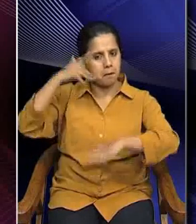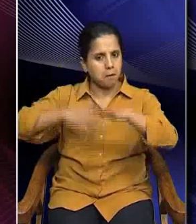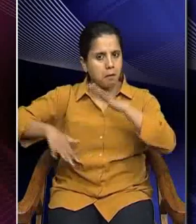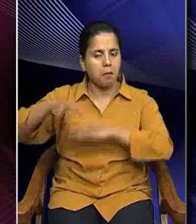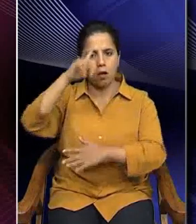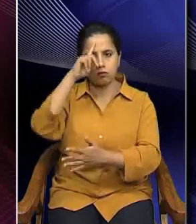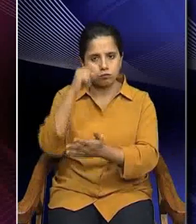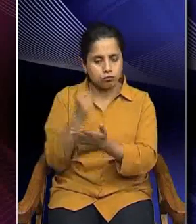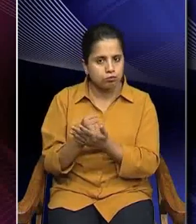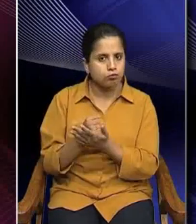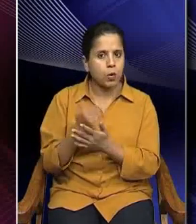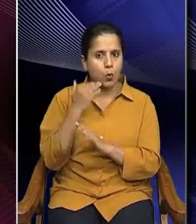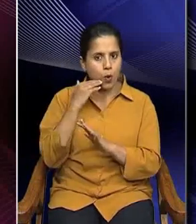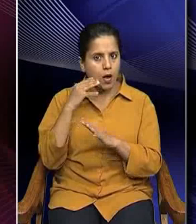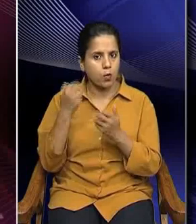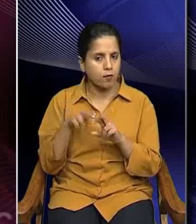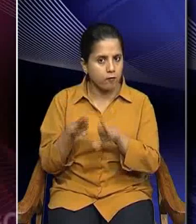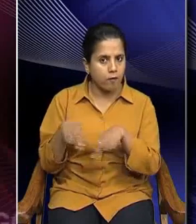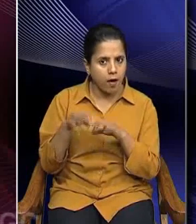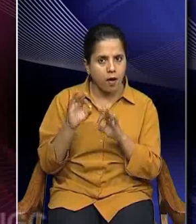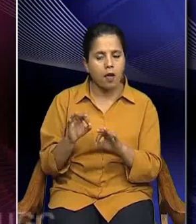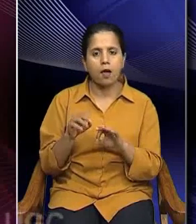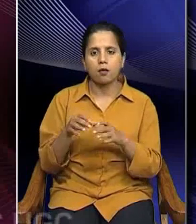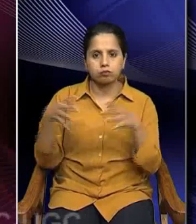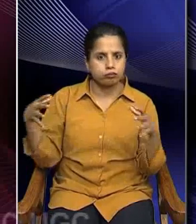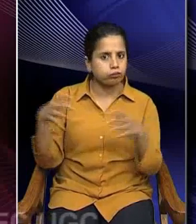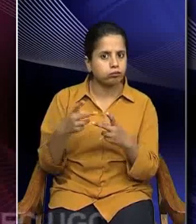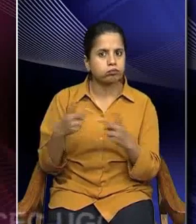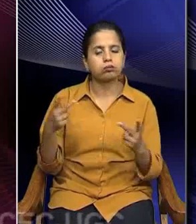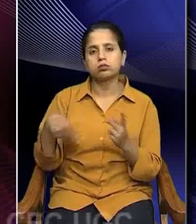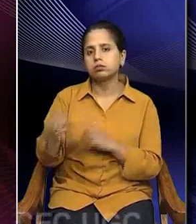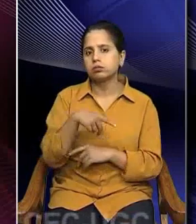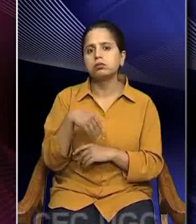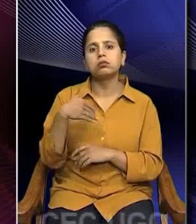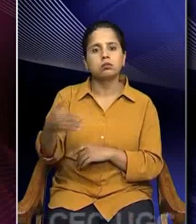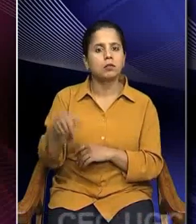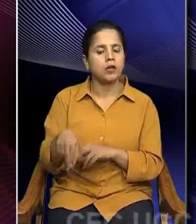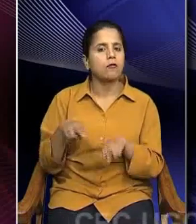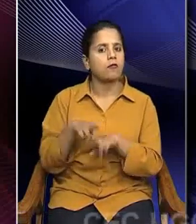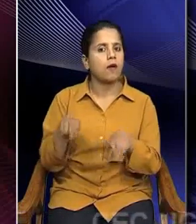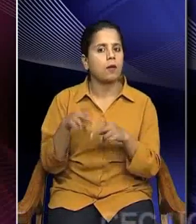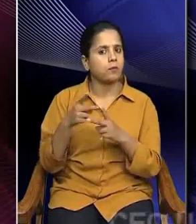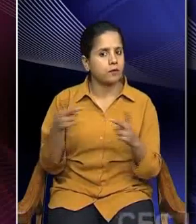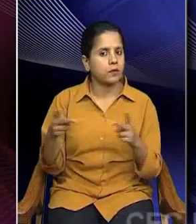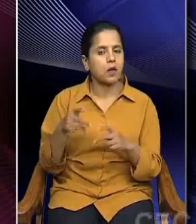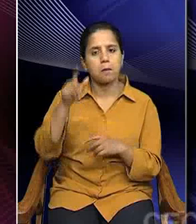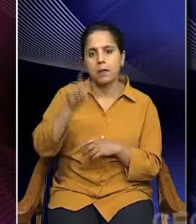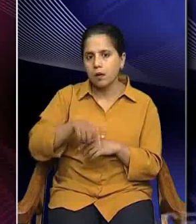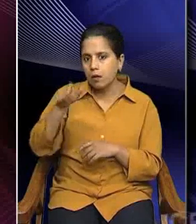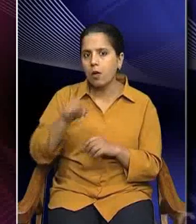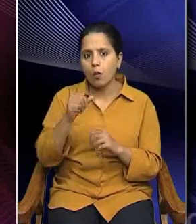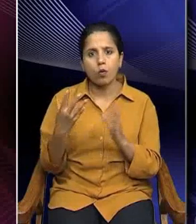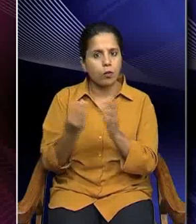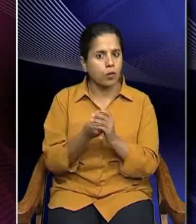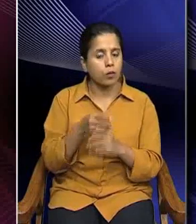decision about family and family size, its composition by the family, which is couples and